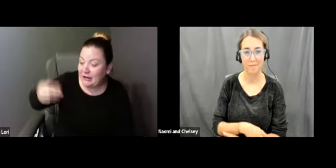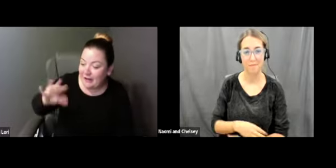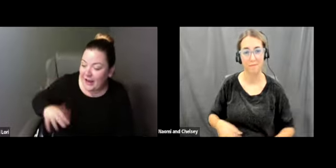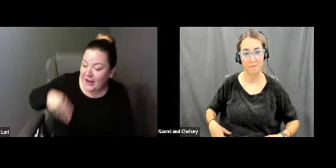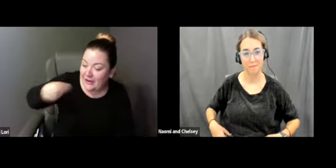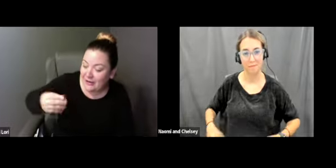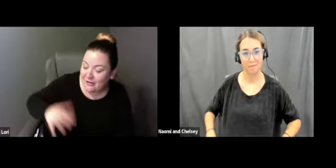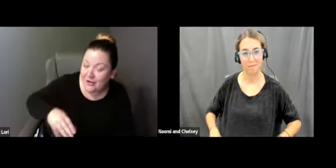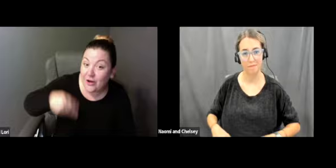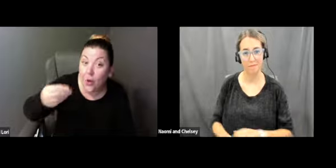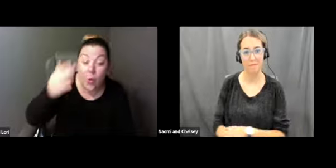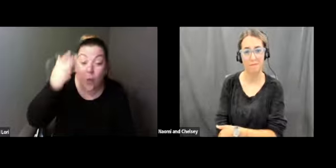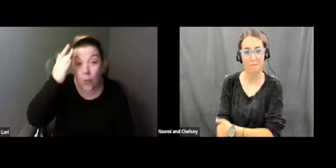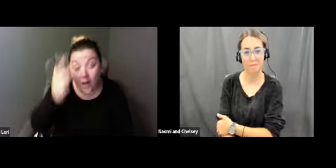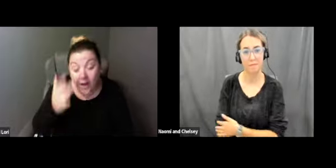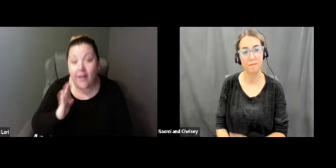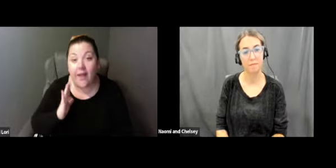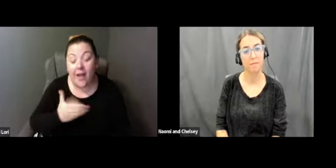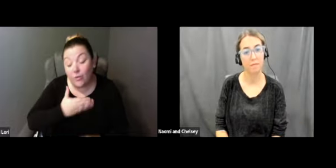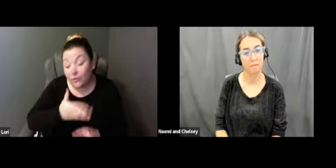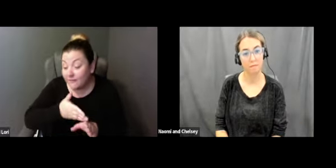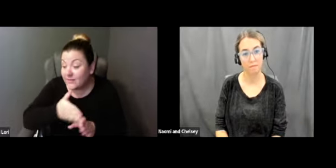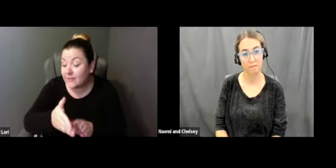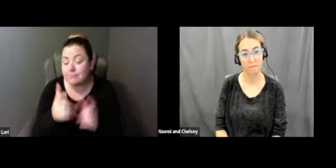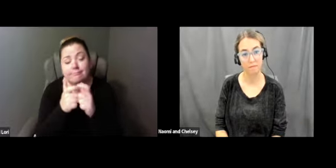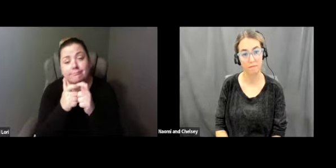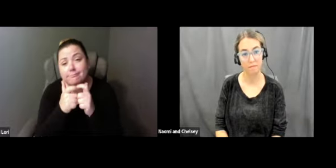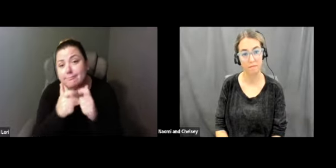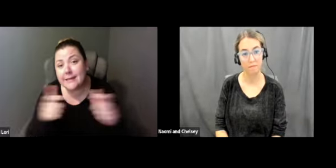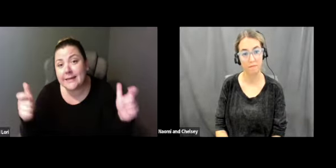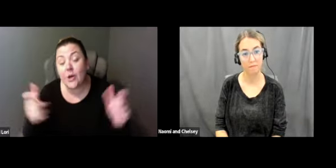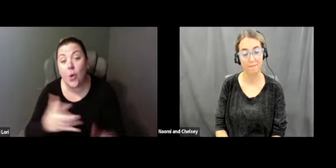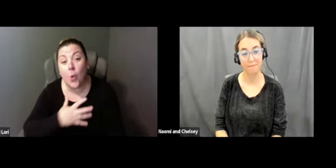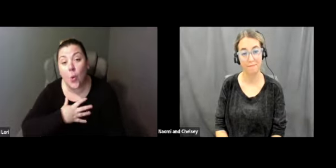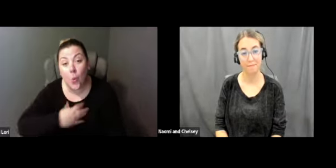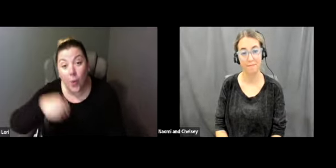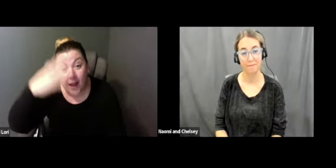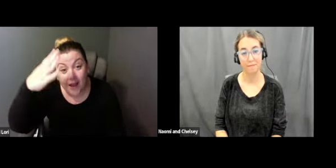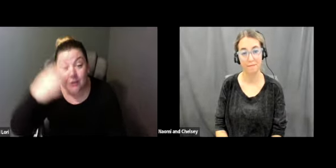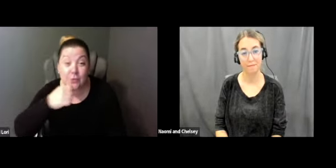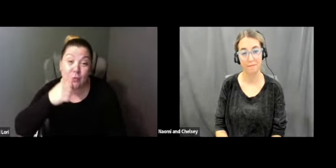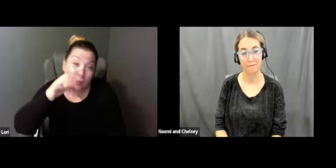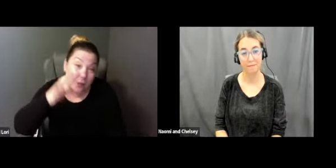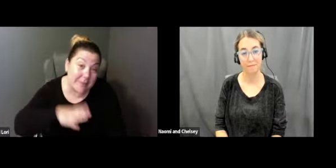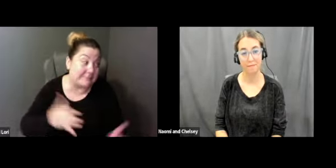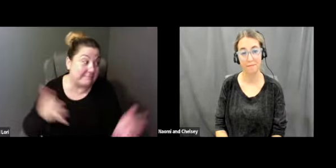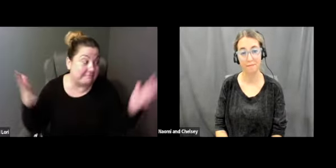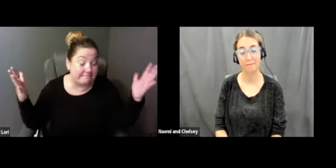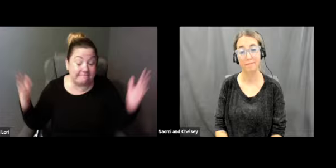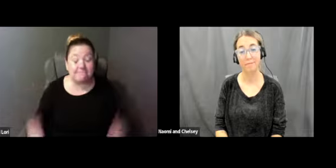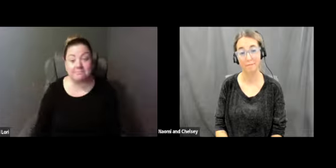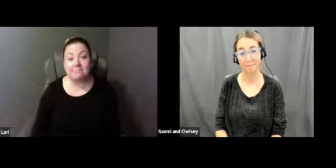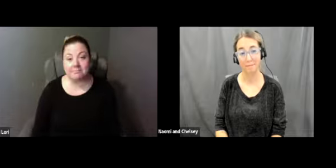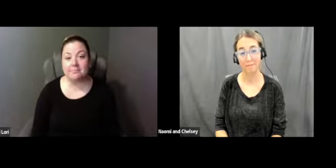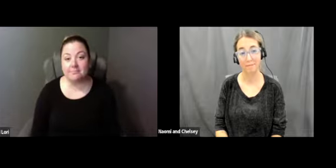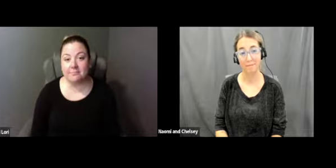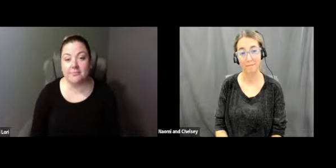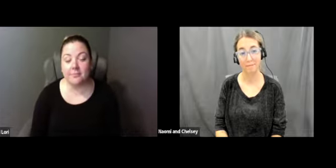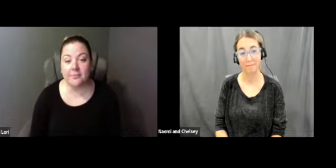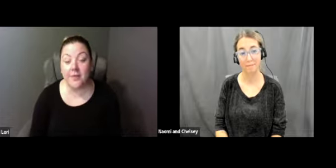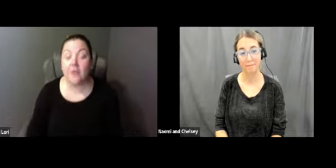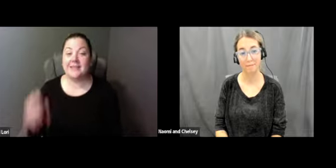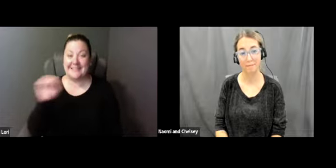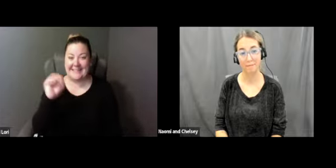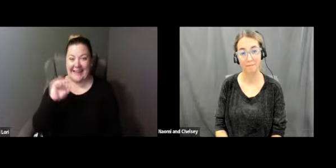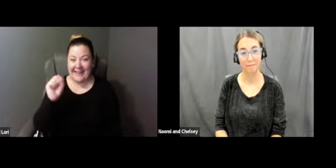interpreters. And it's largely because our field, as you see here, is mostly white women. Sadie here. This has been